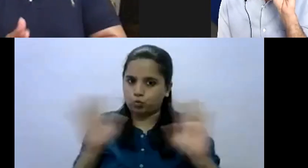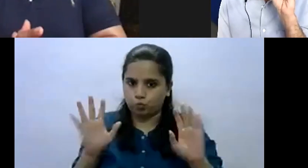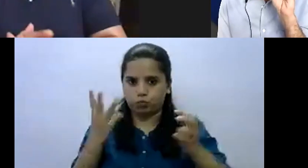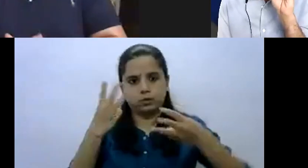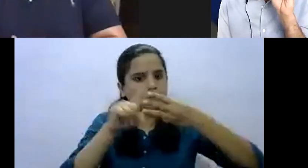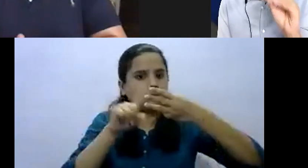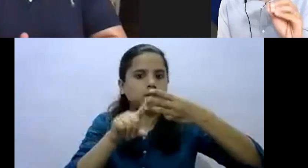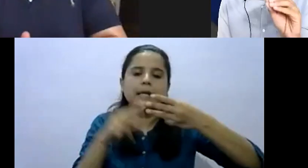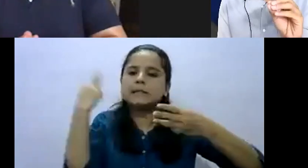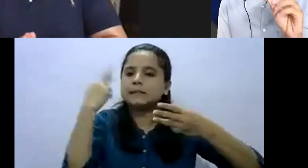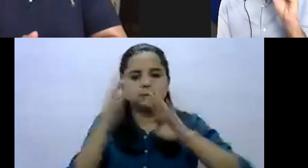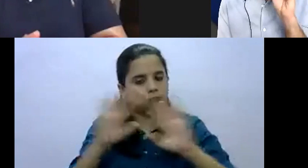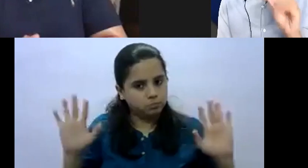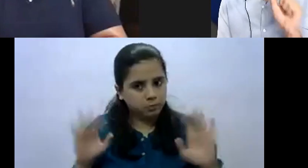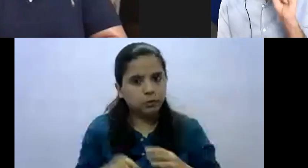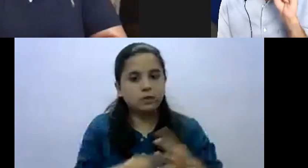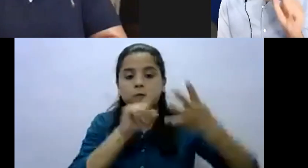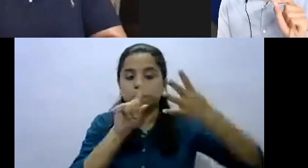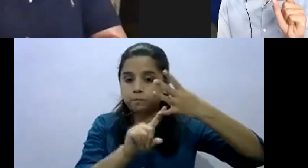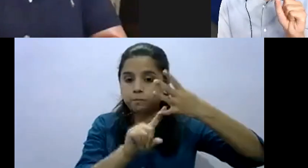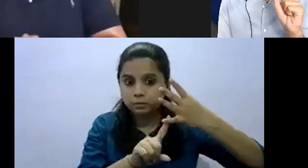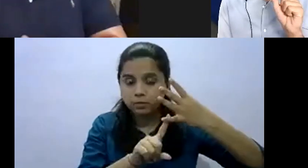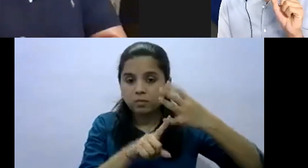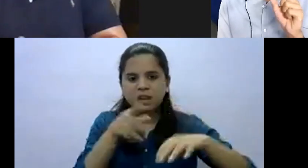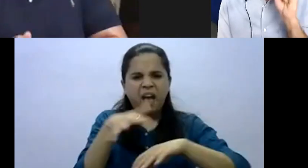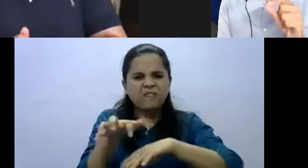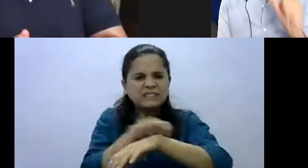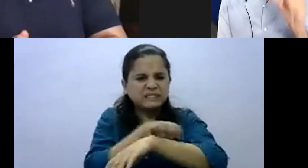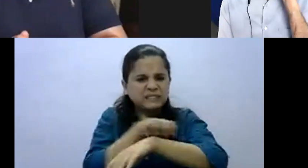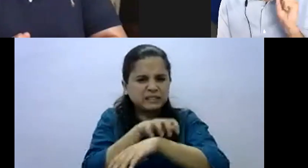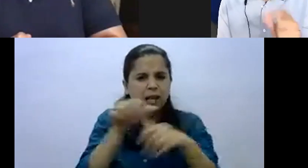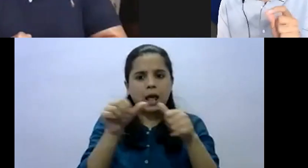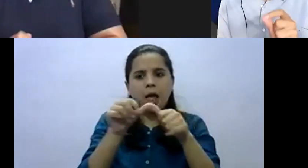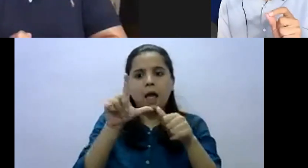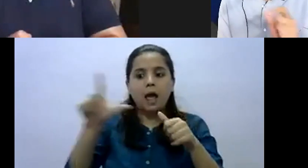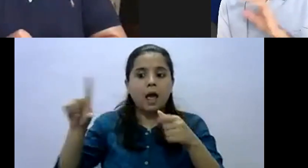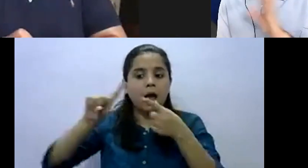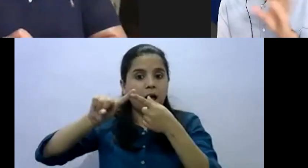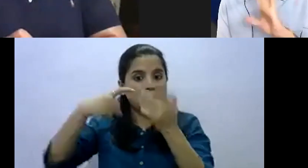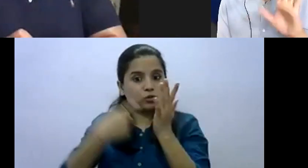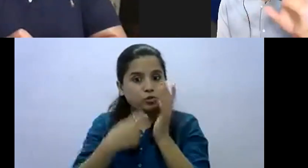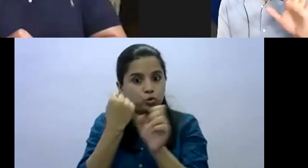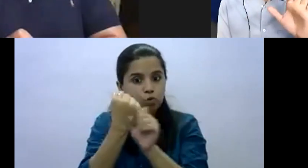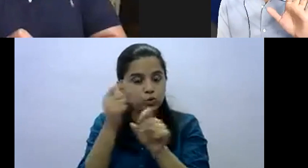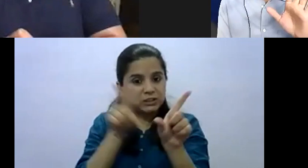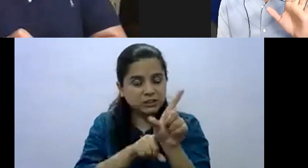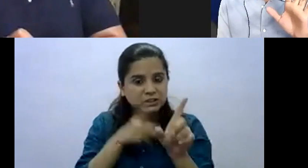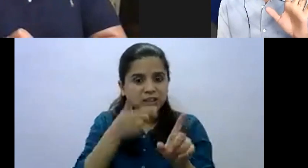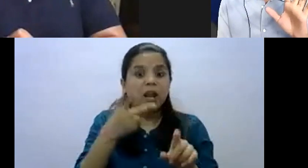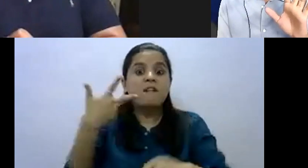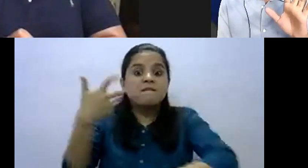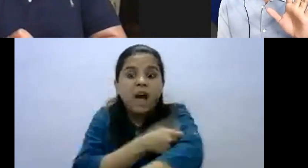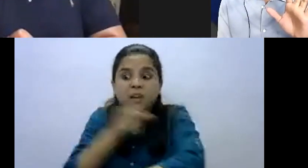And fourth, if you have allergy because of the vaccine, not other allergies,